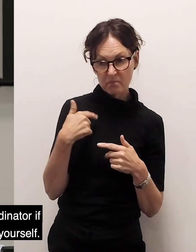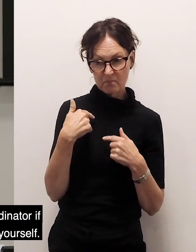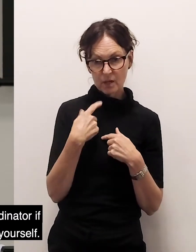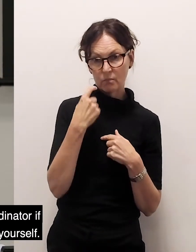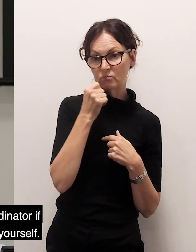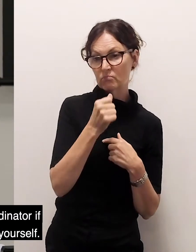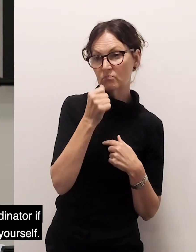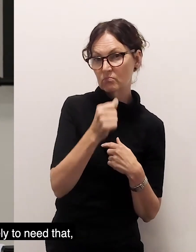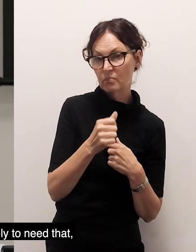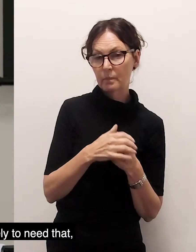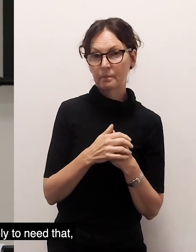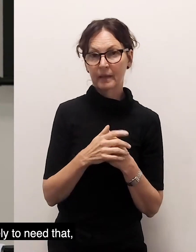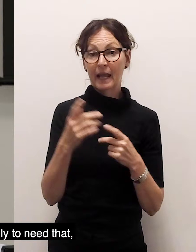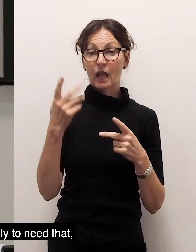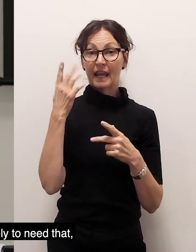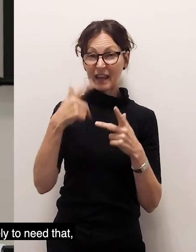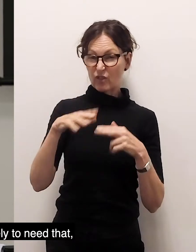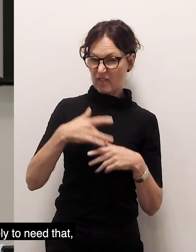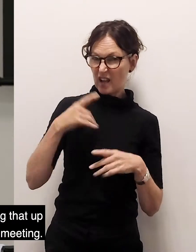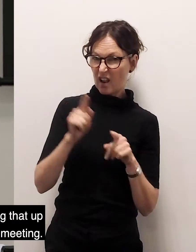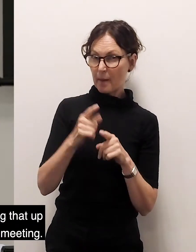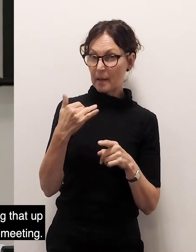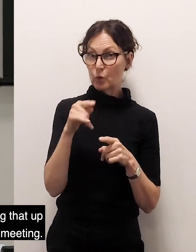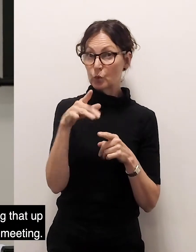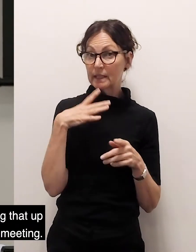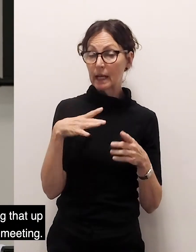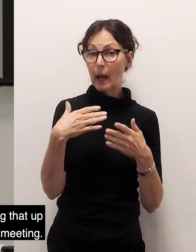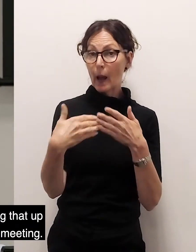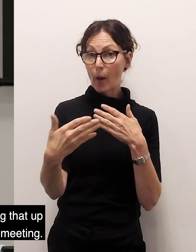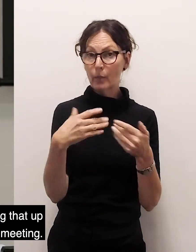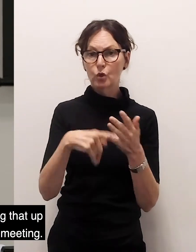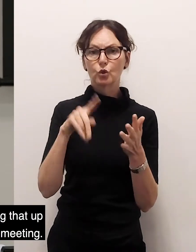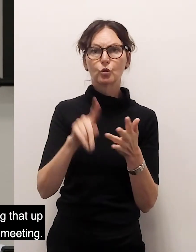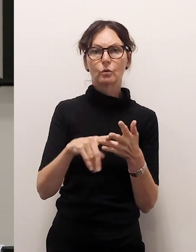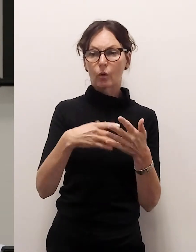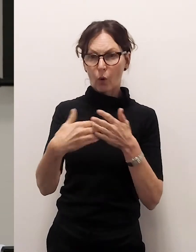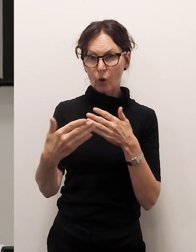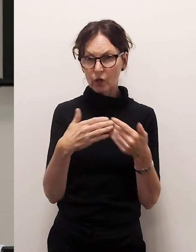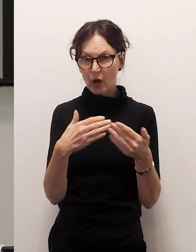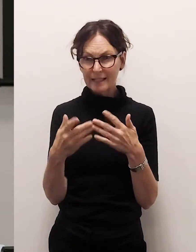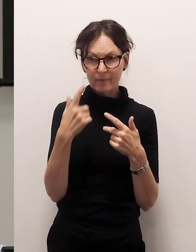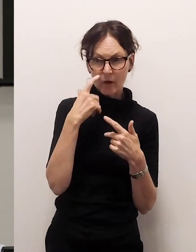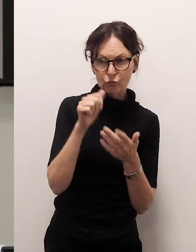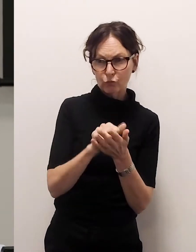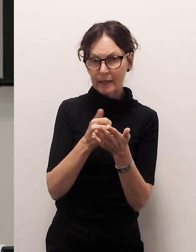if you can't do it yourself. If you think you're likely to need that, you should bring that up at the planning meeting.